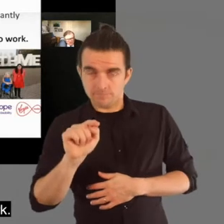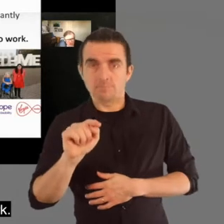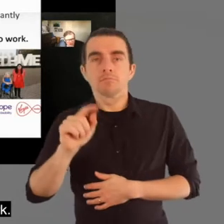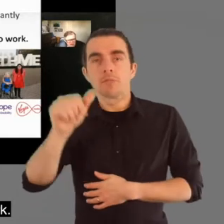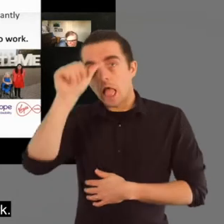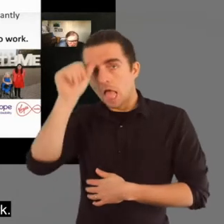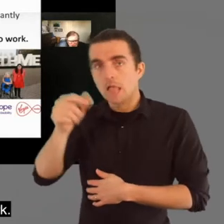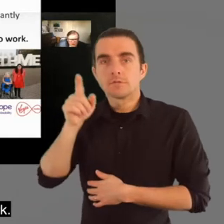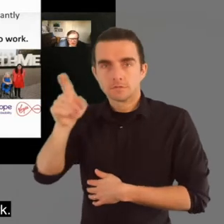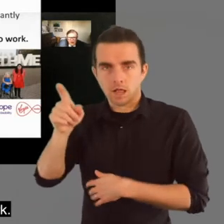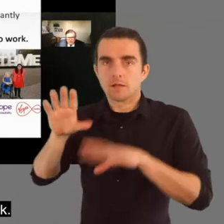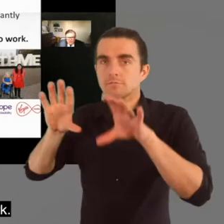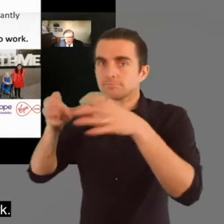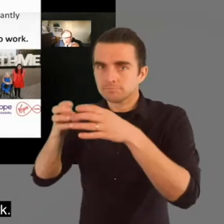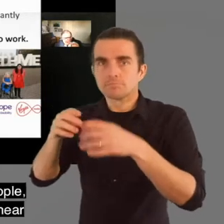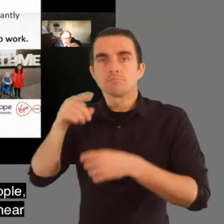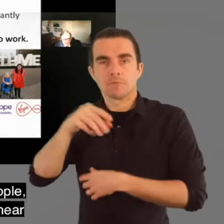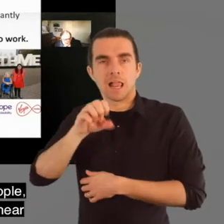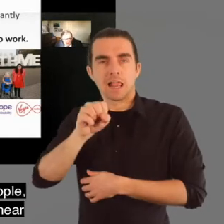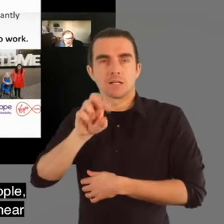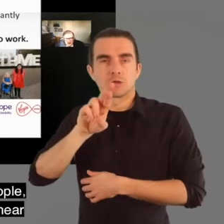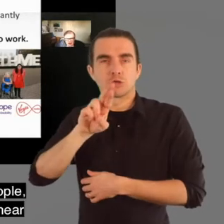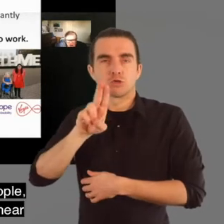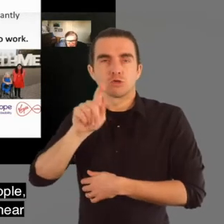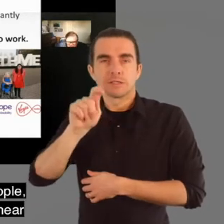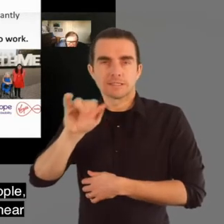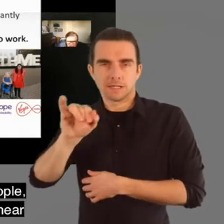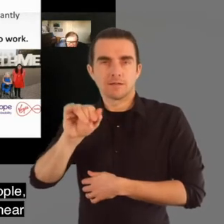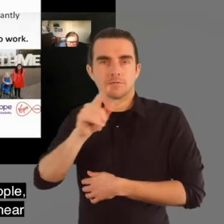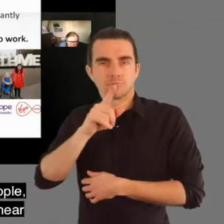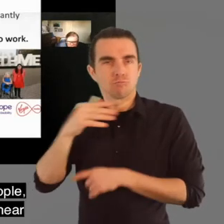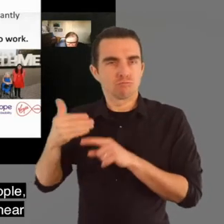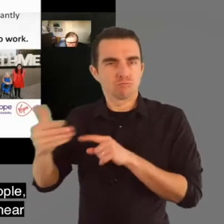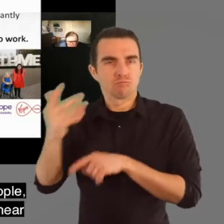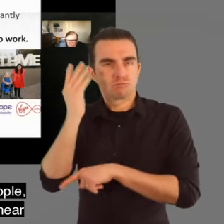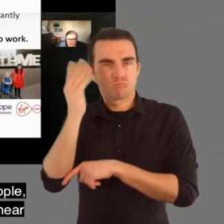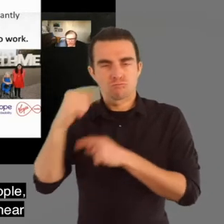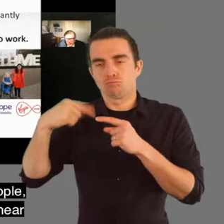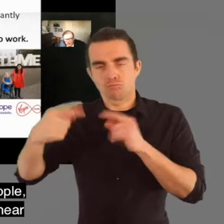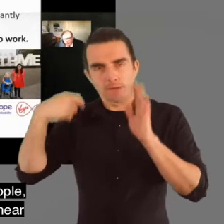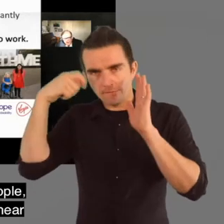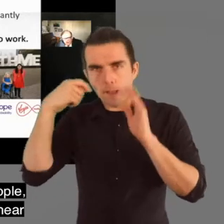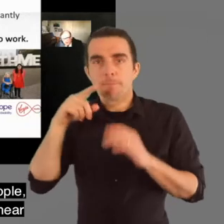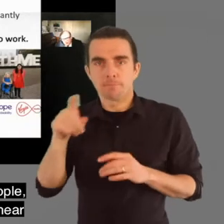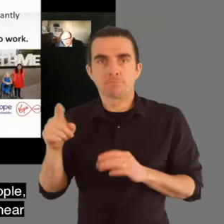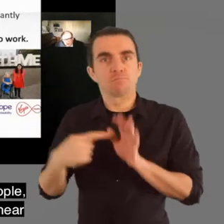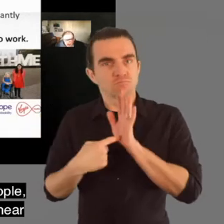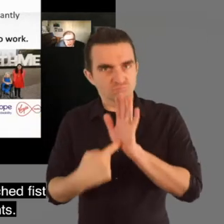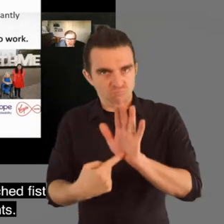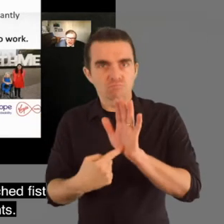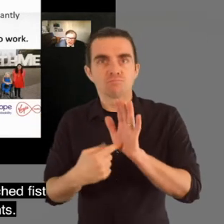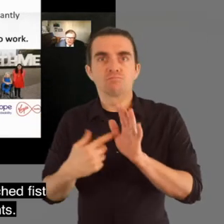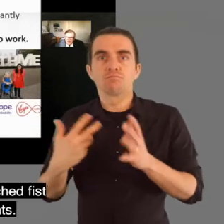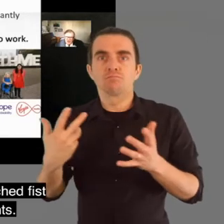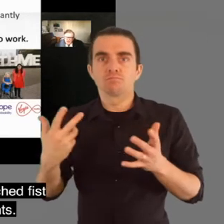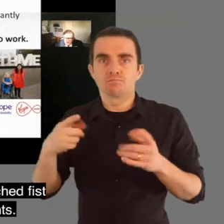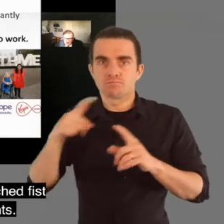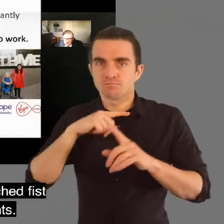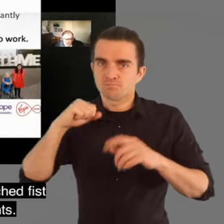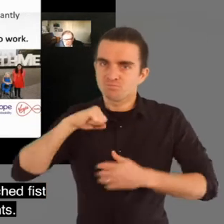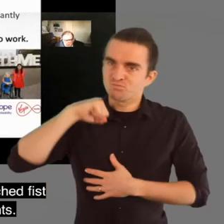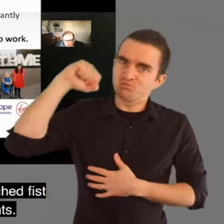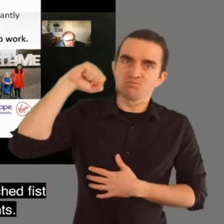East Africa fighting for the right to work, in India, a whole group of people, including Suruti, who you'll hear in the